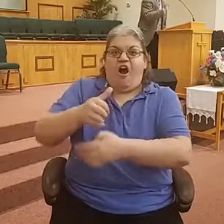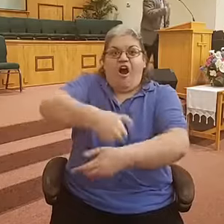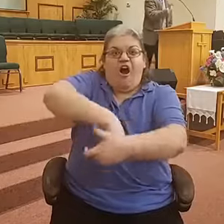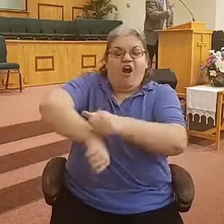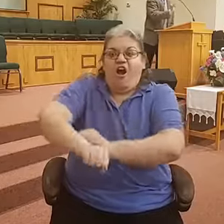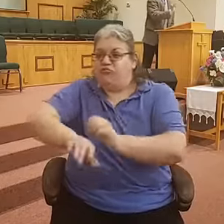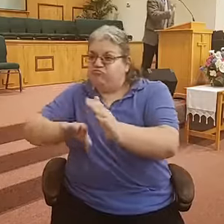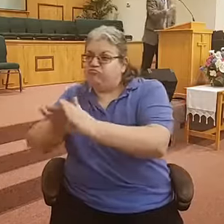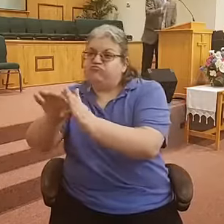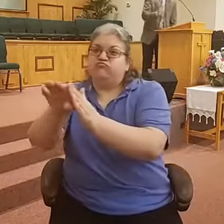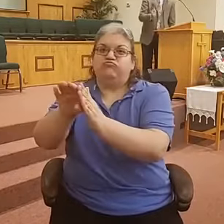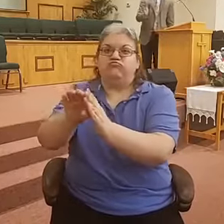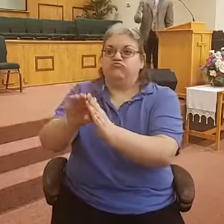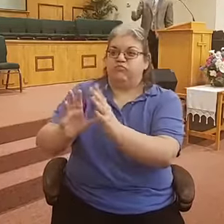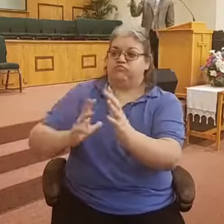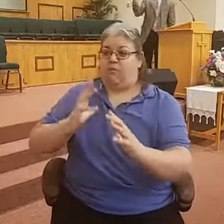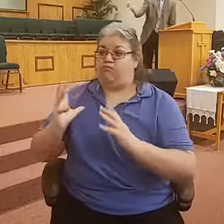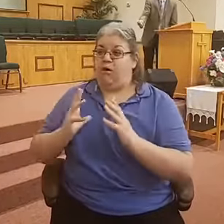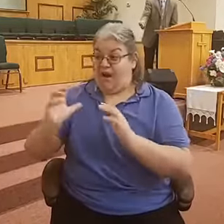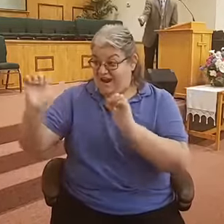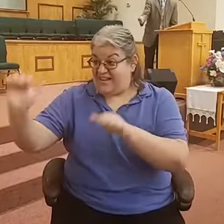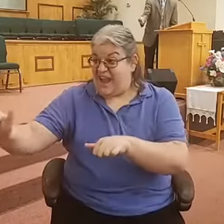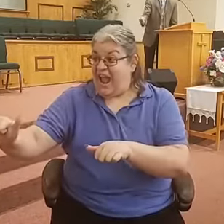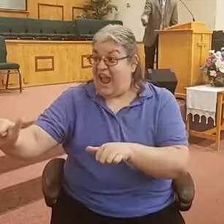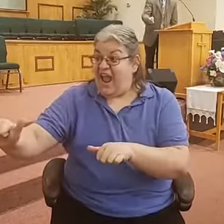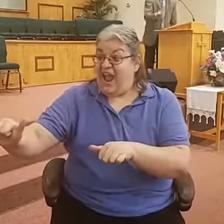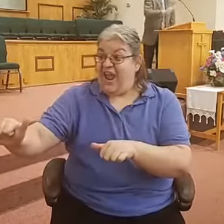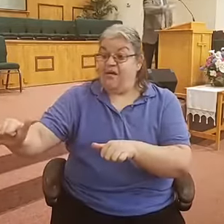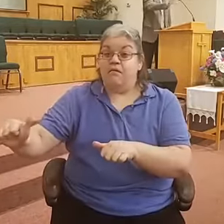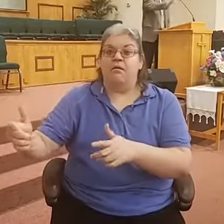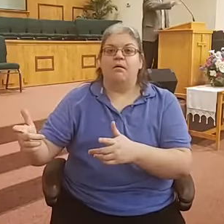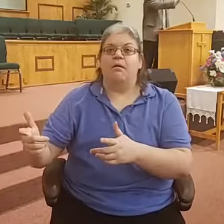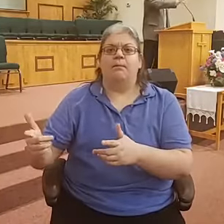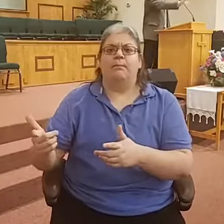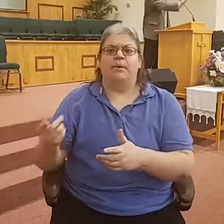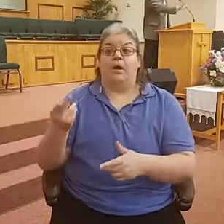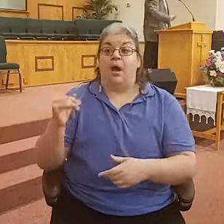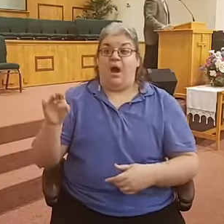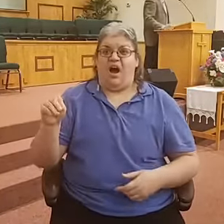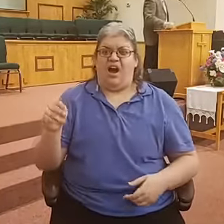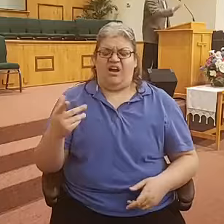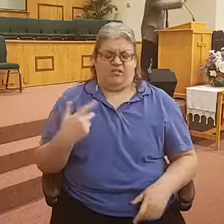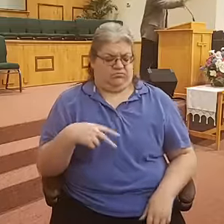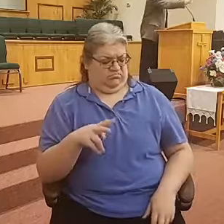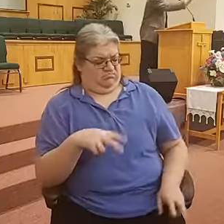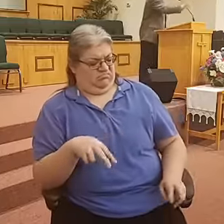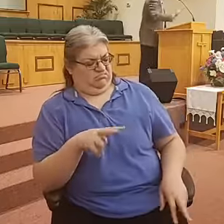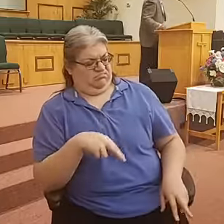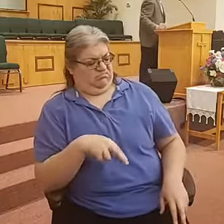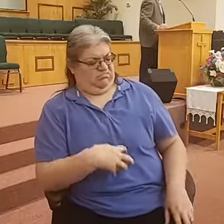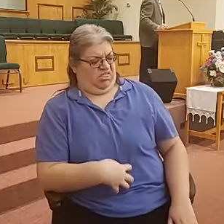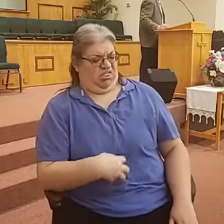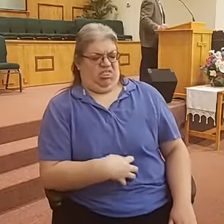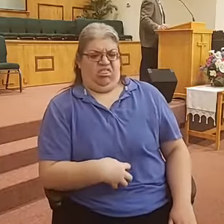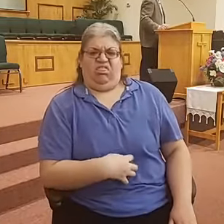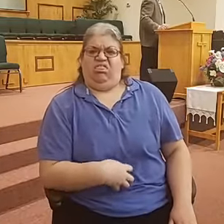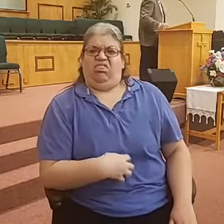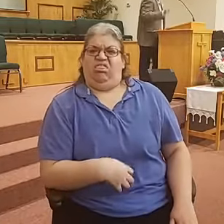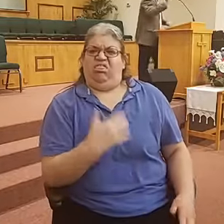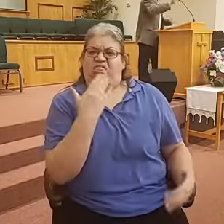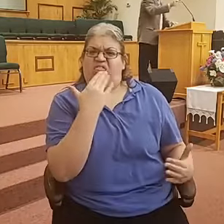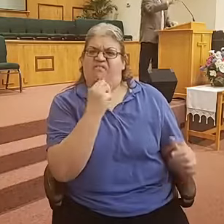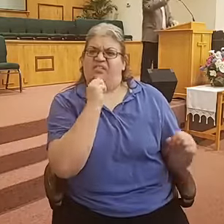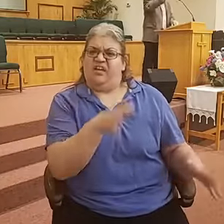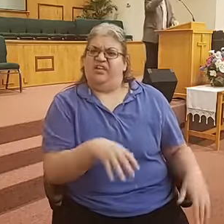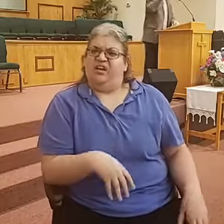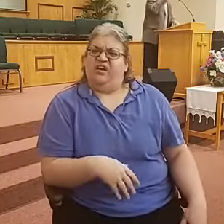get excited about it, rather than rejoice in it, we find it didn't please him at all. He wasn't grateful at all.